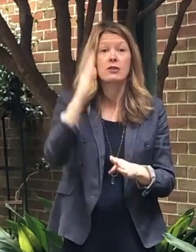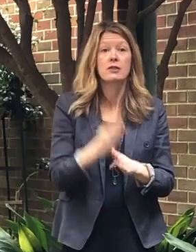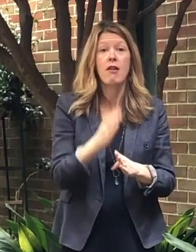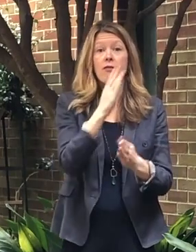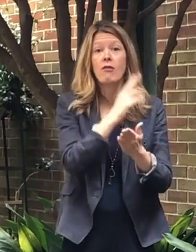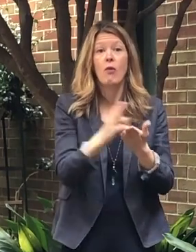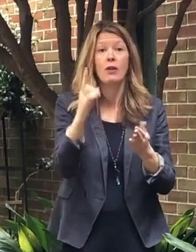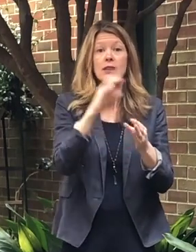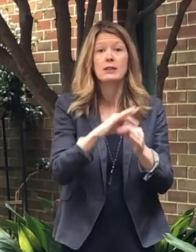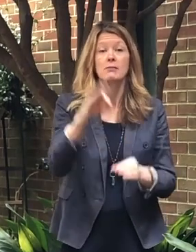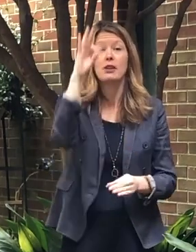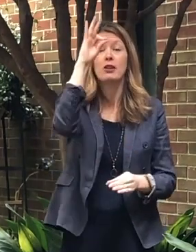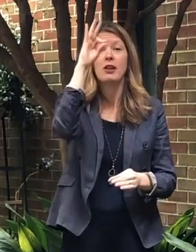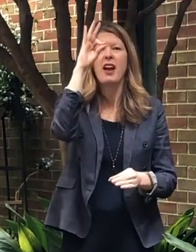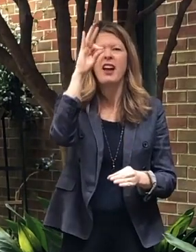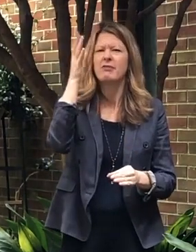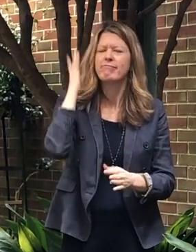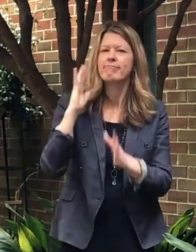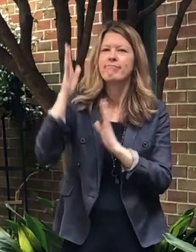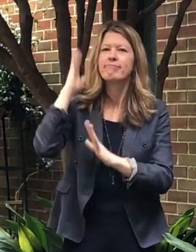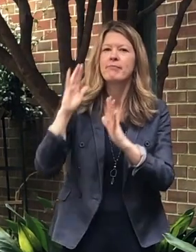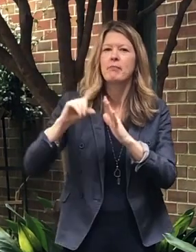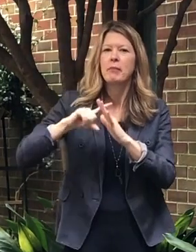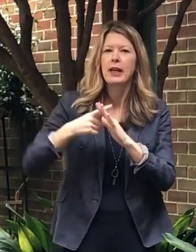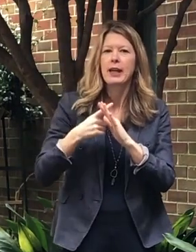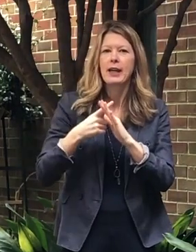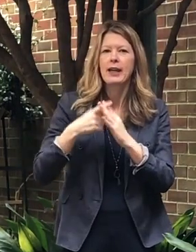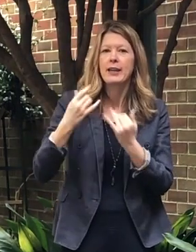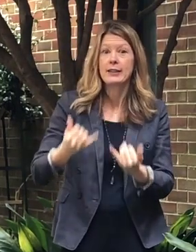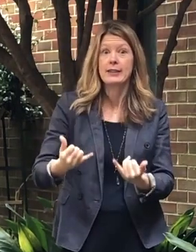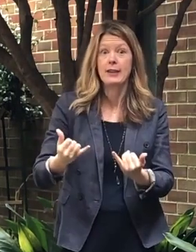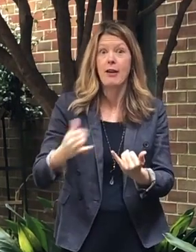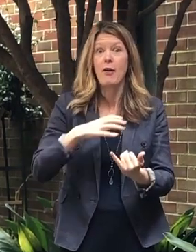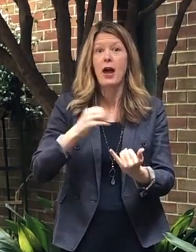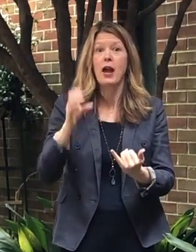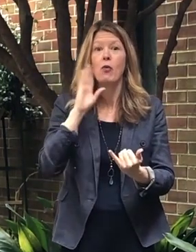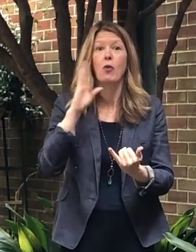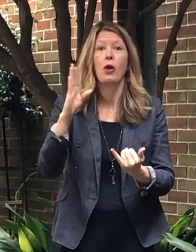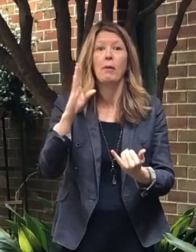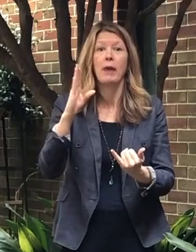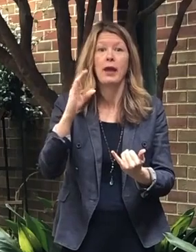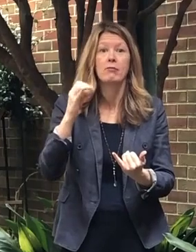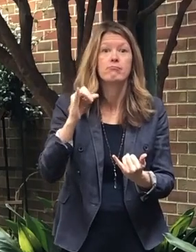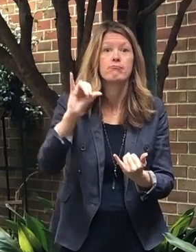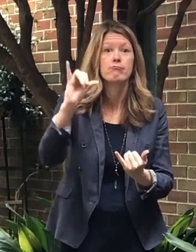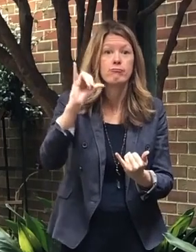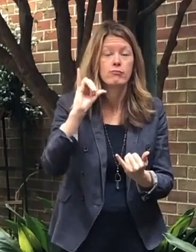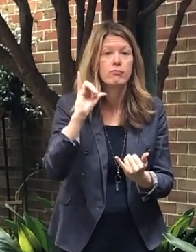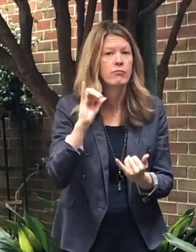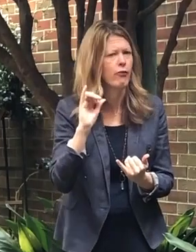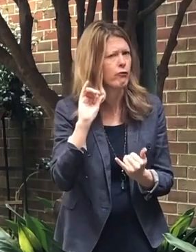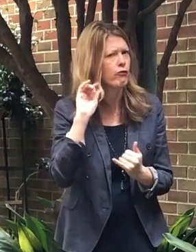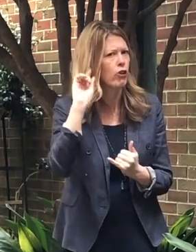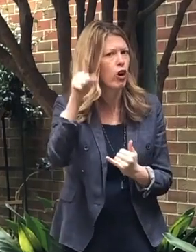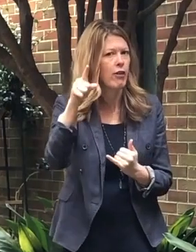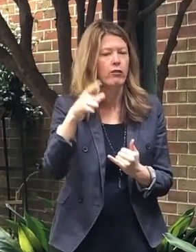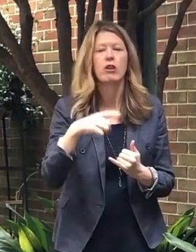the Holy Spirit, as it was in the beginning, is now, and will be forever.